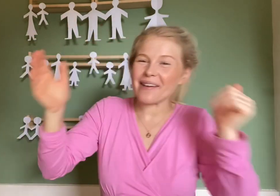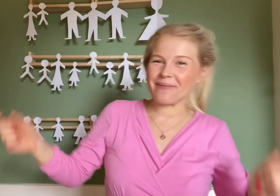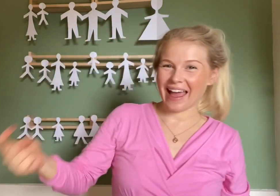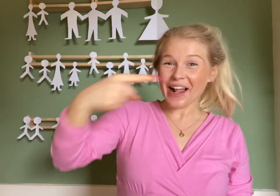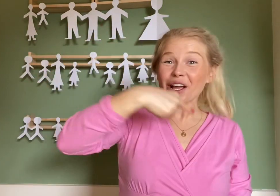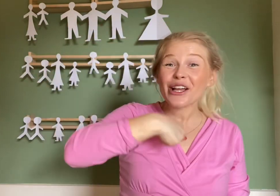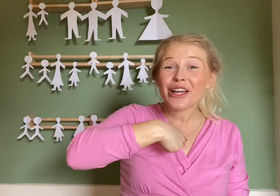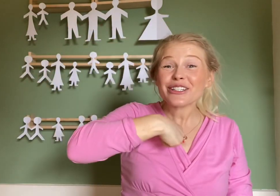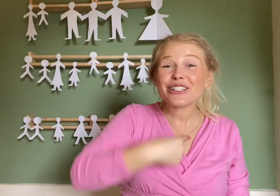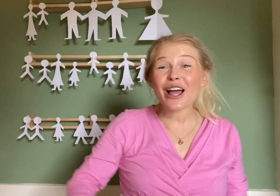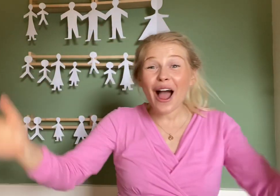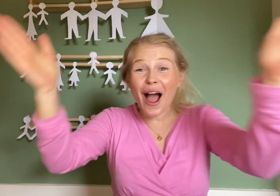Good job!